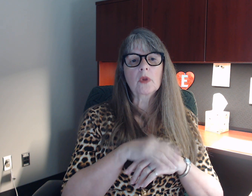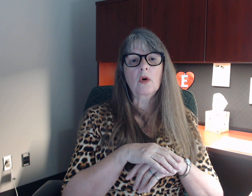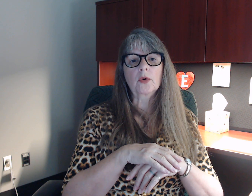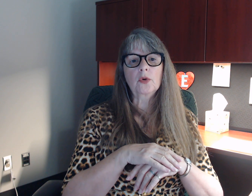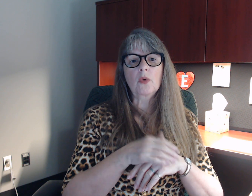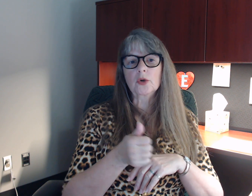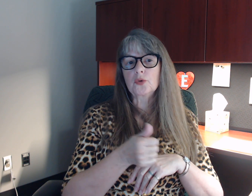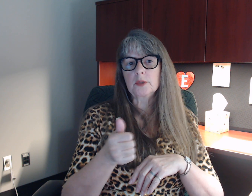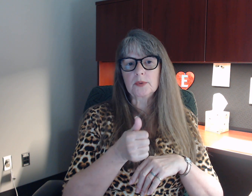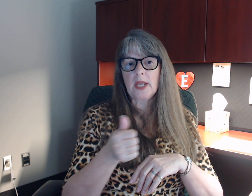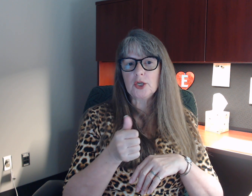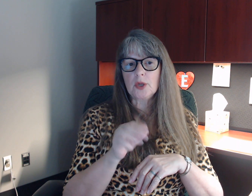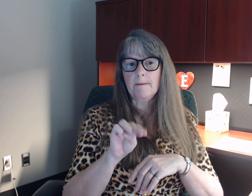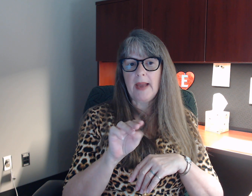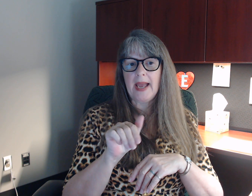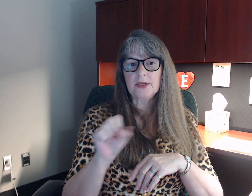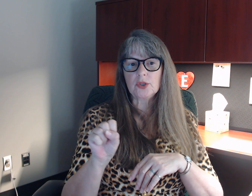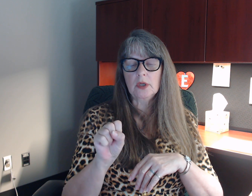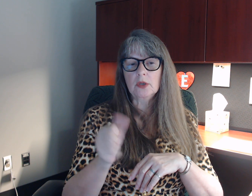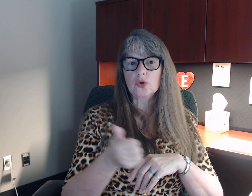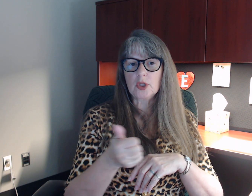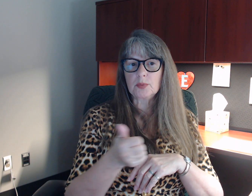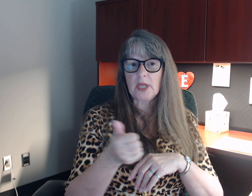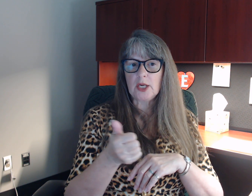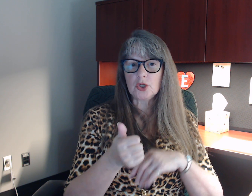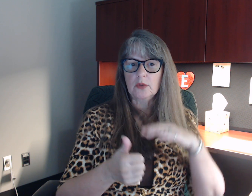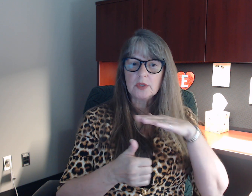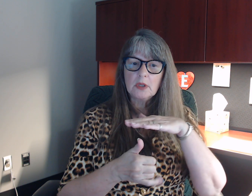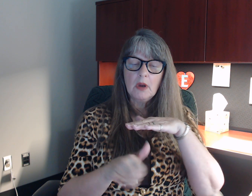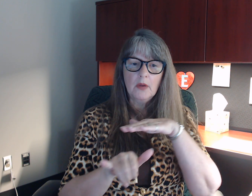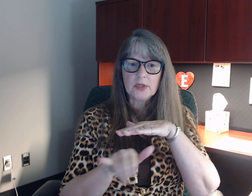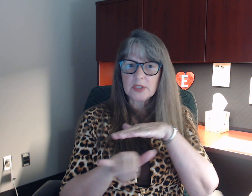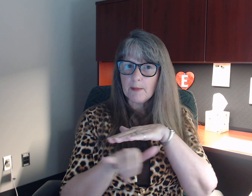or you on transportation, mass transportation on the